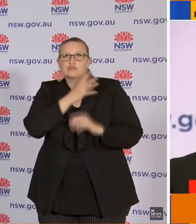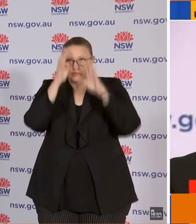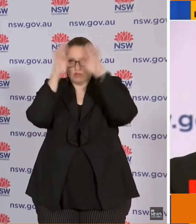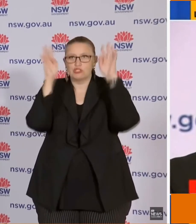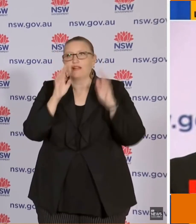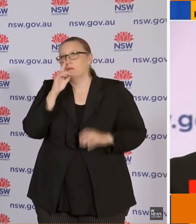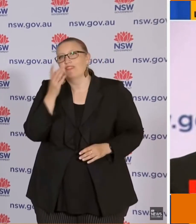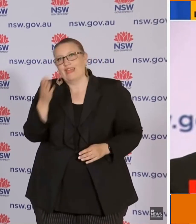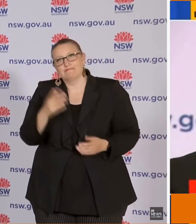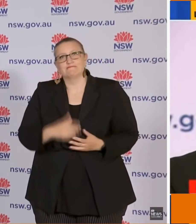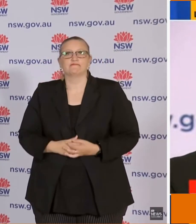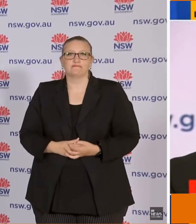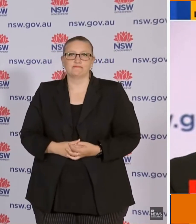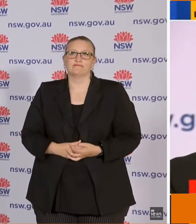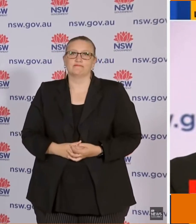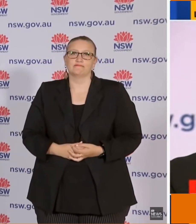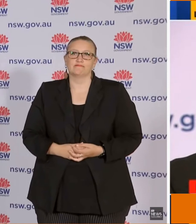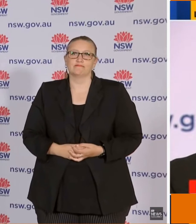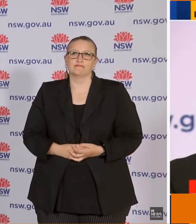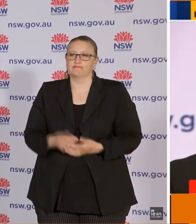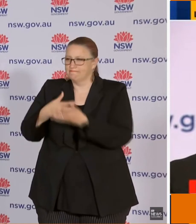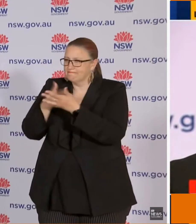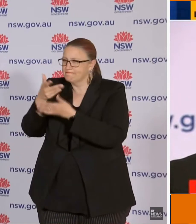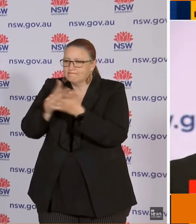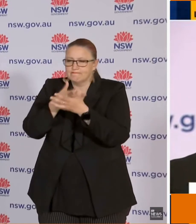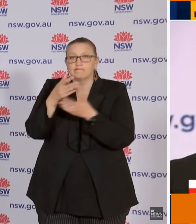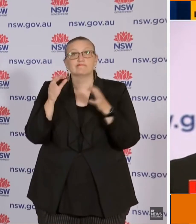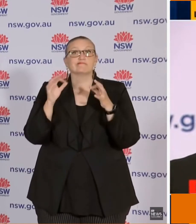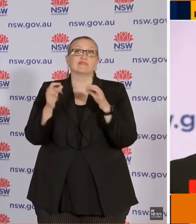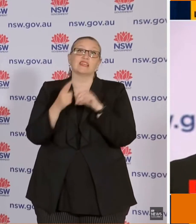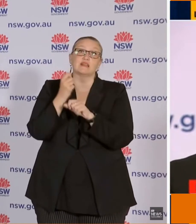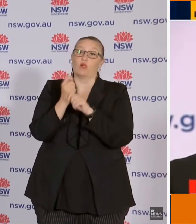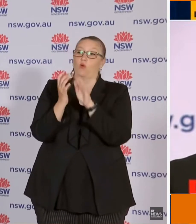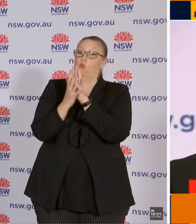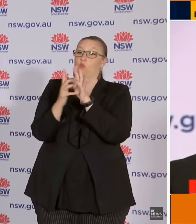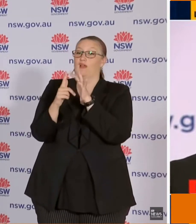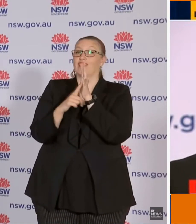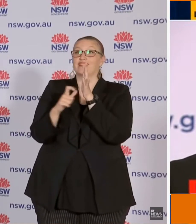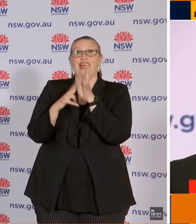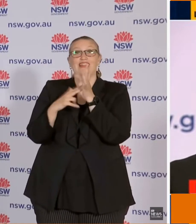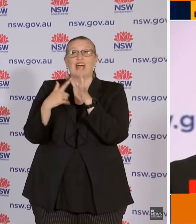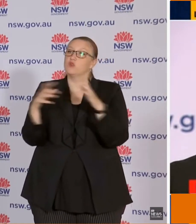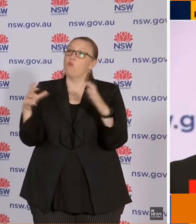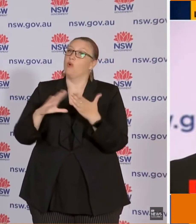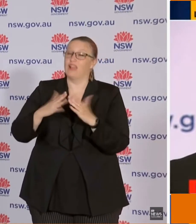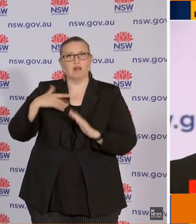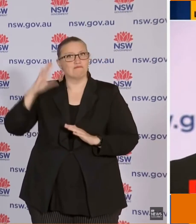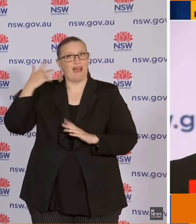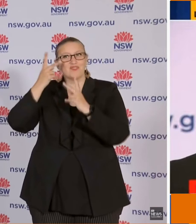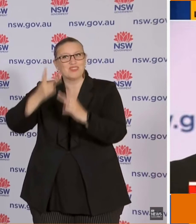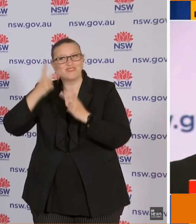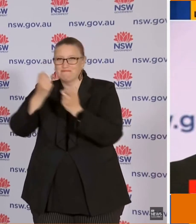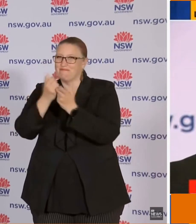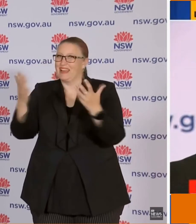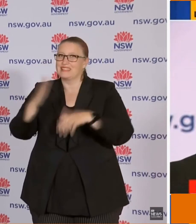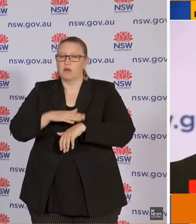in them. And certainly Wilcannia is a relatively small community. I visited Wilcannia many times,